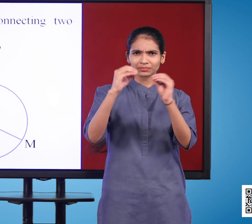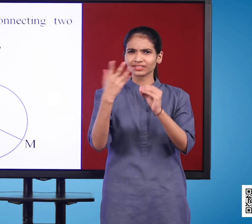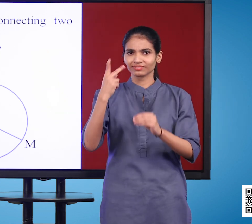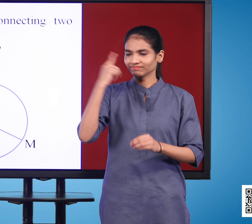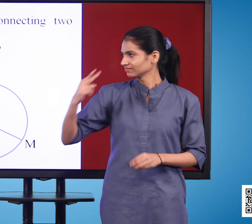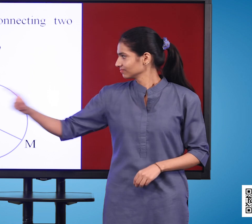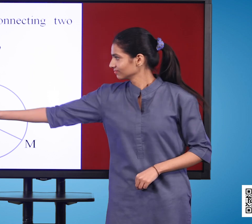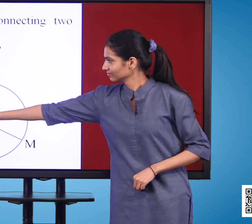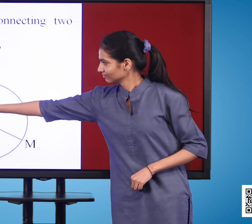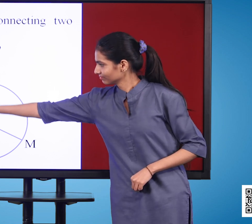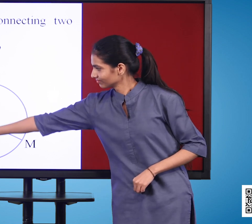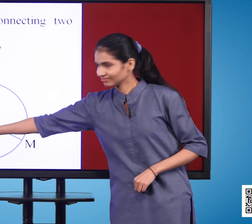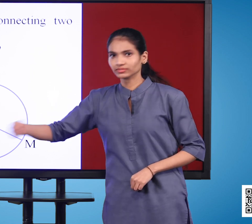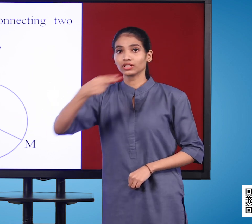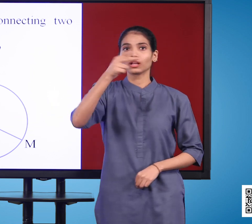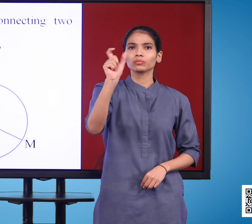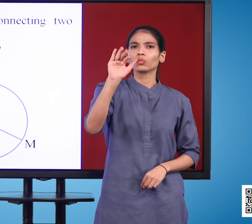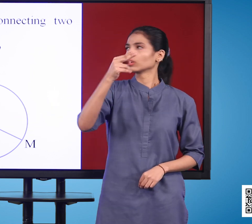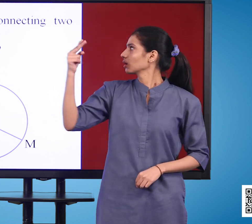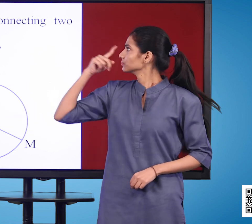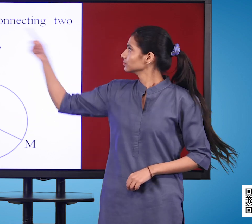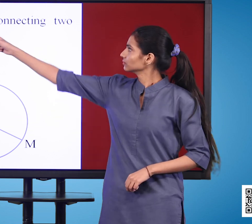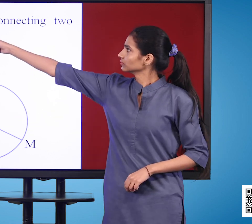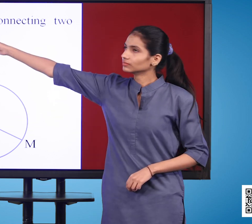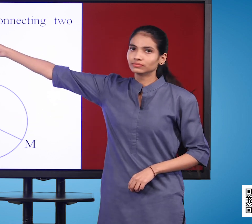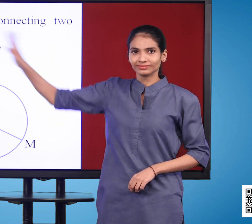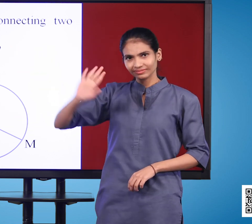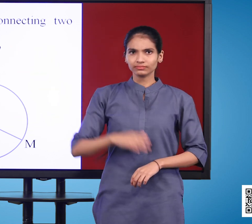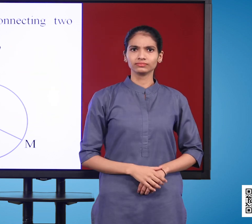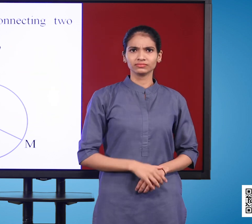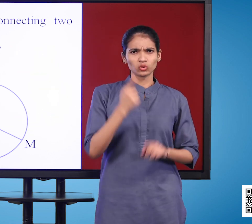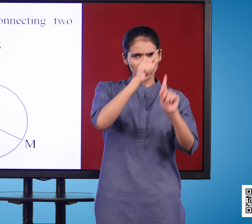PB is a chord connecting 2 points on a circle.